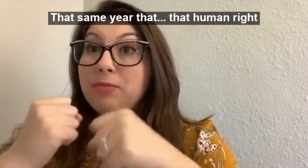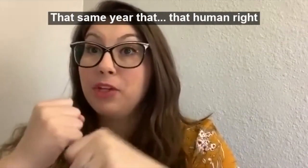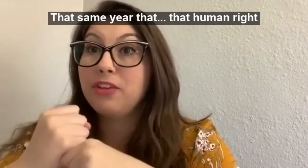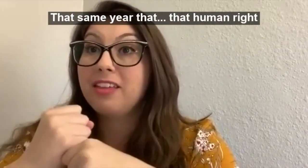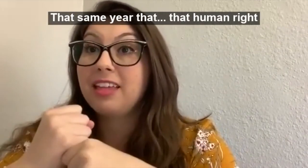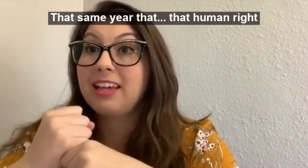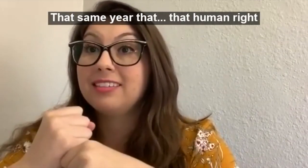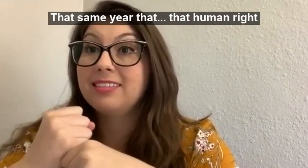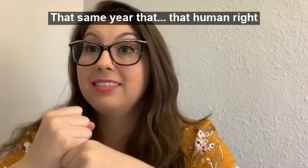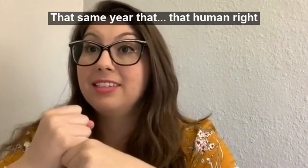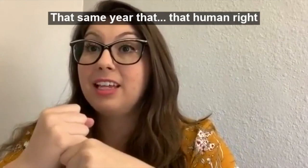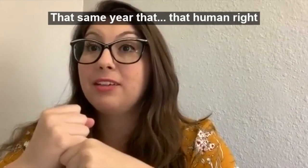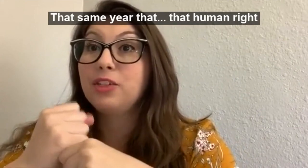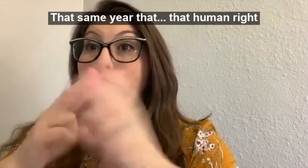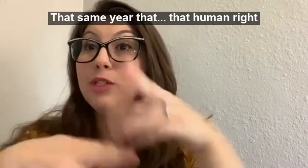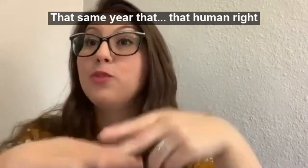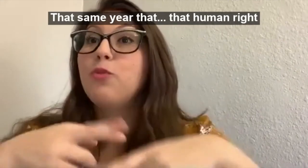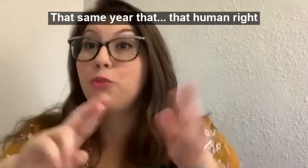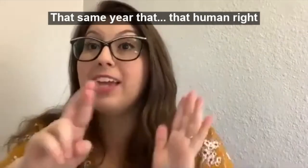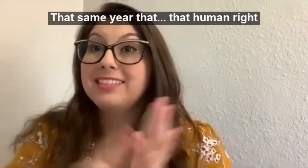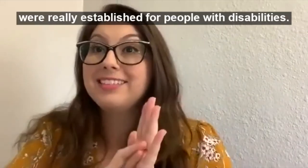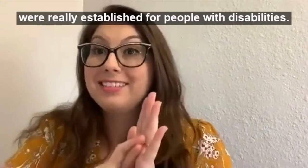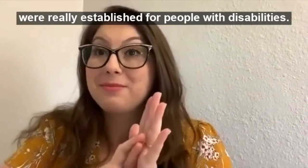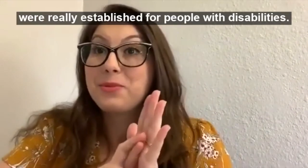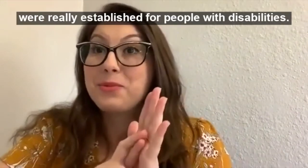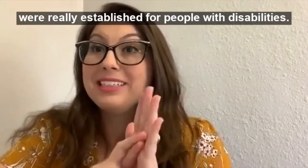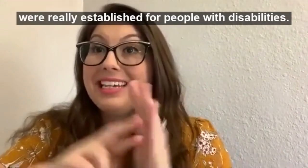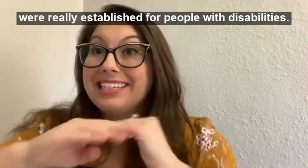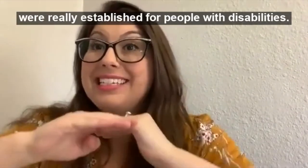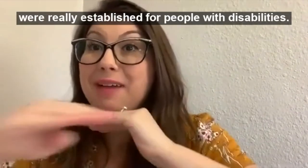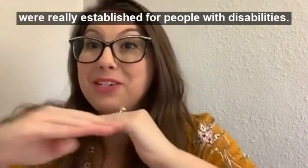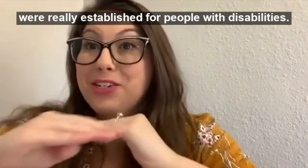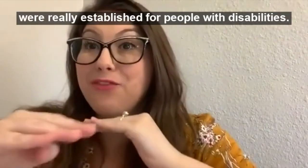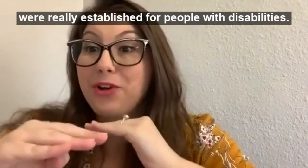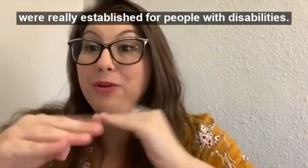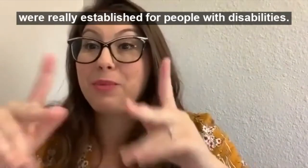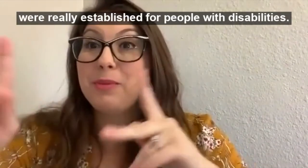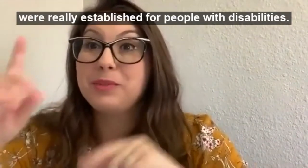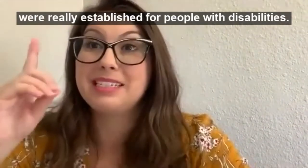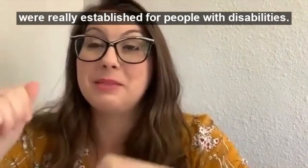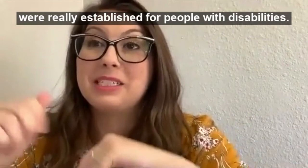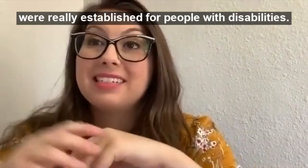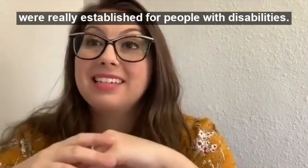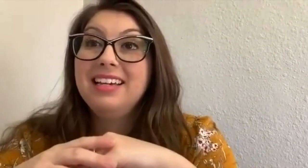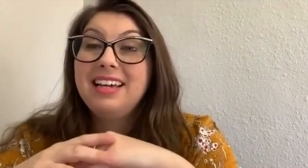year that human rights were really established for people with disabilities.